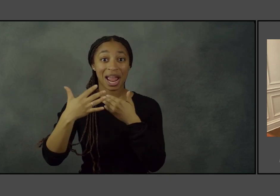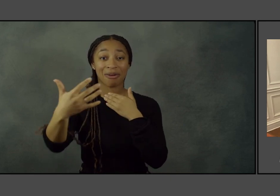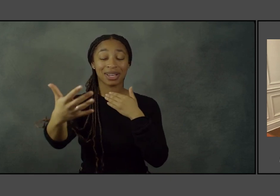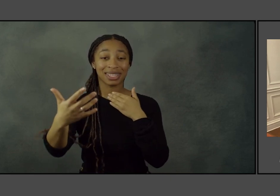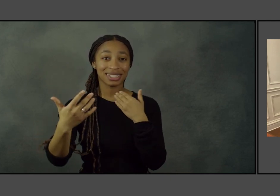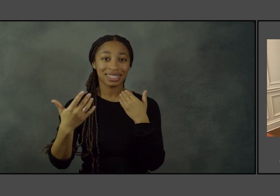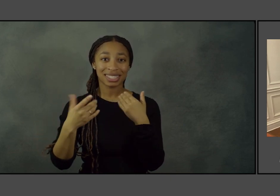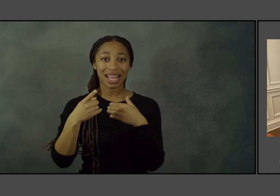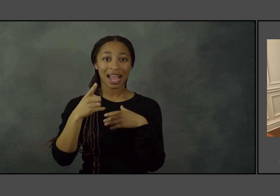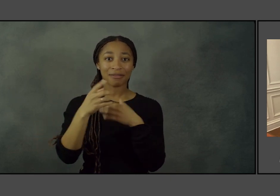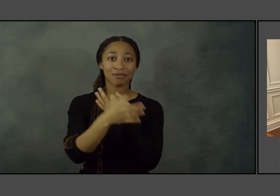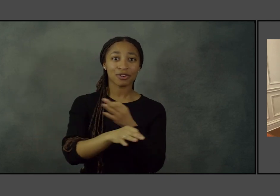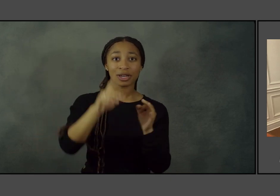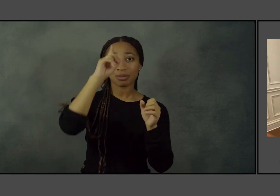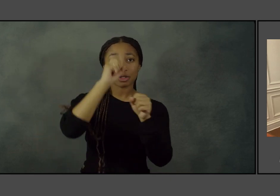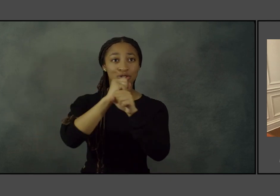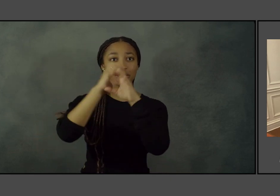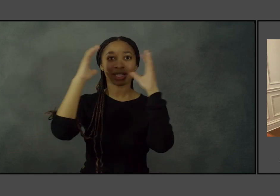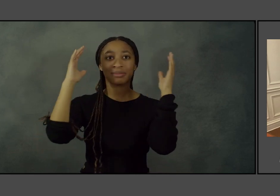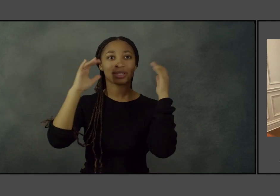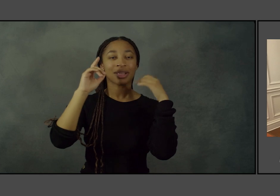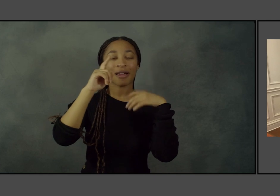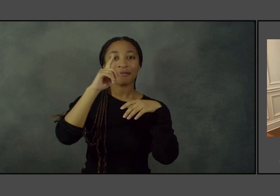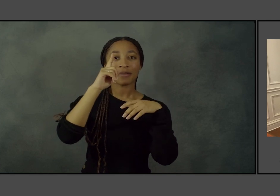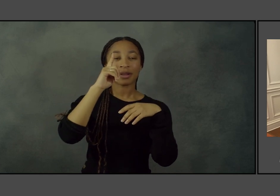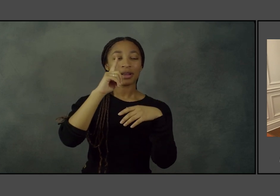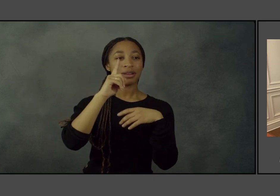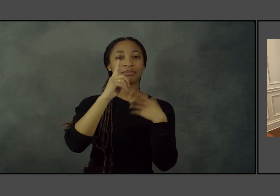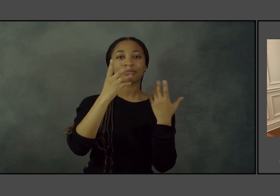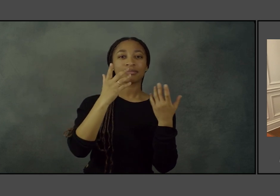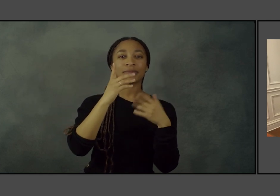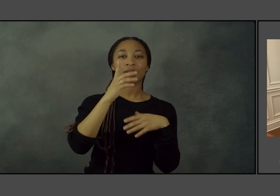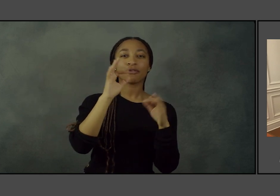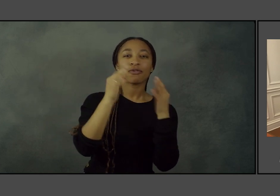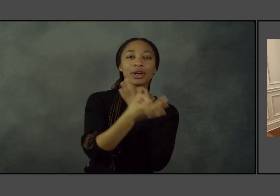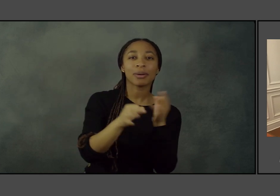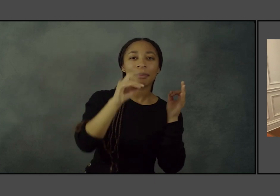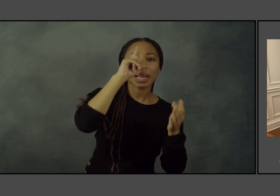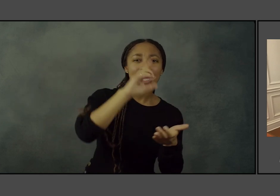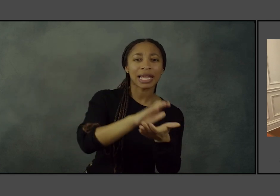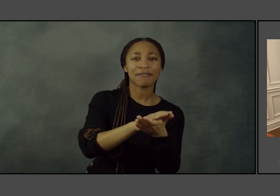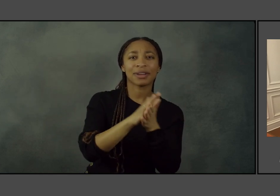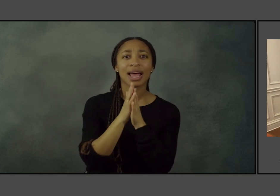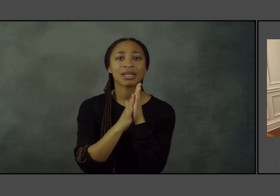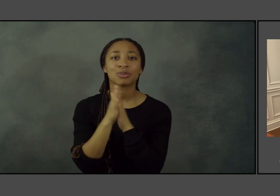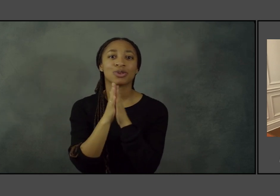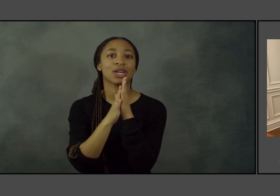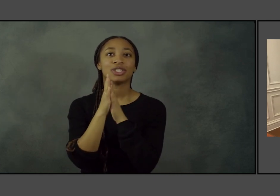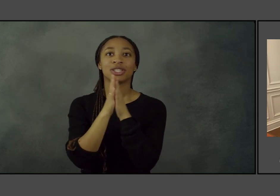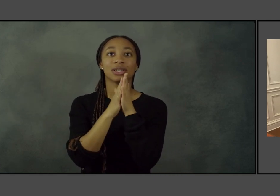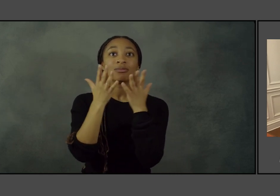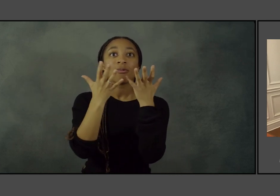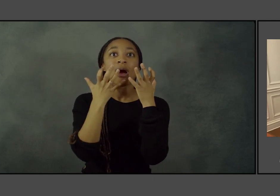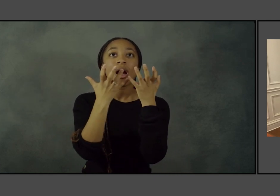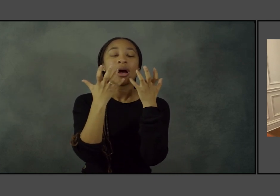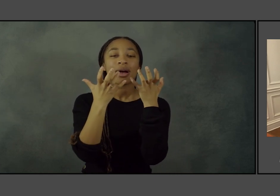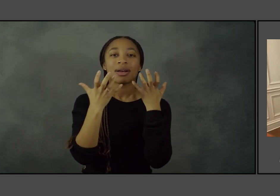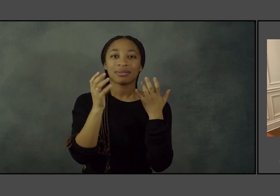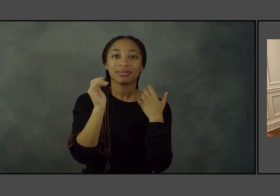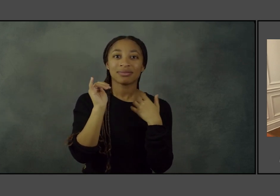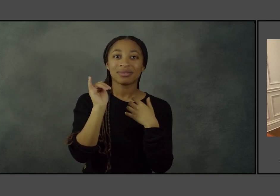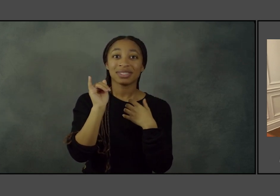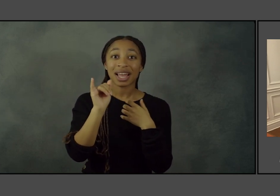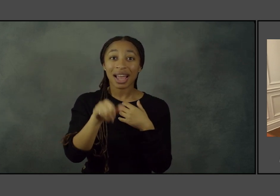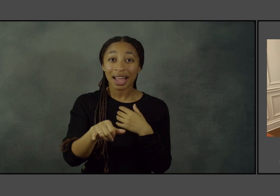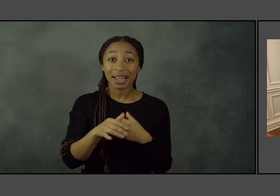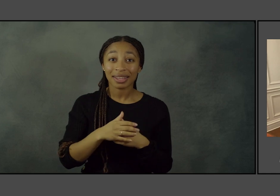manifestation, that freedom aspiration, music of such virtuosity and speed and